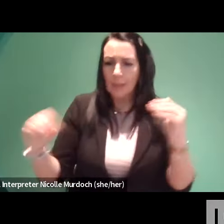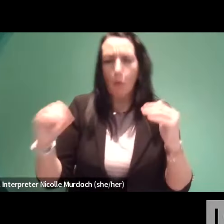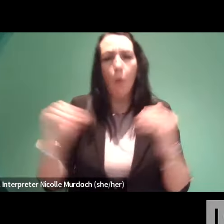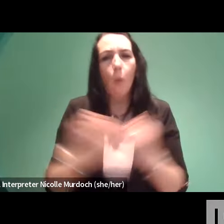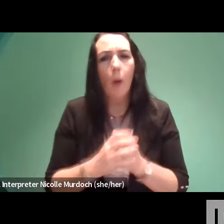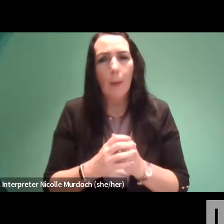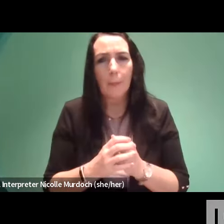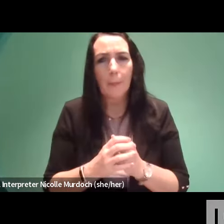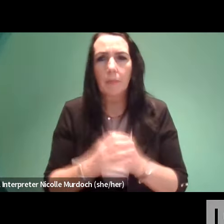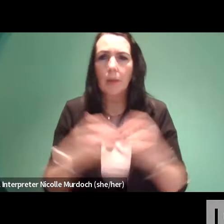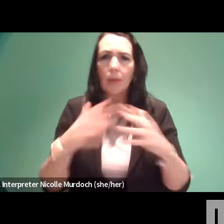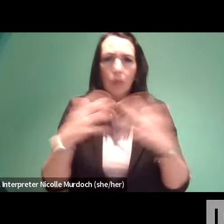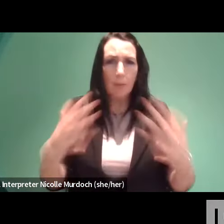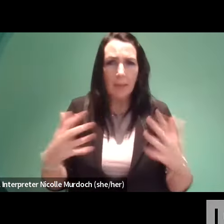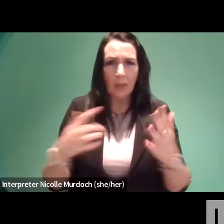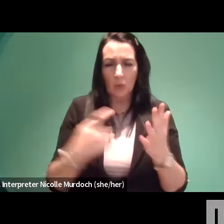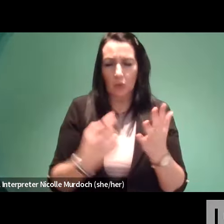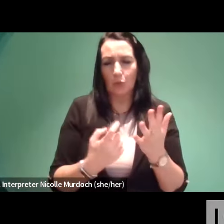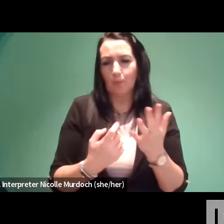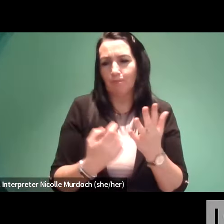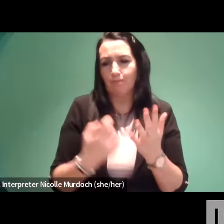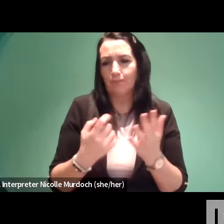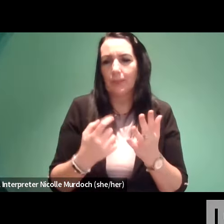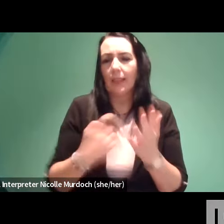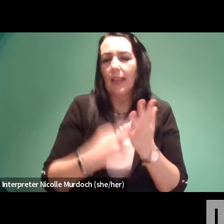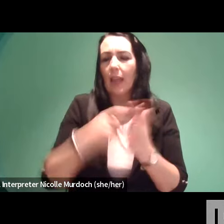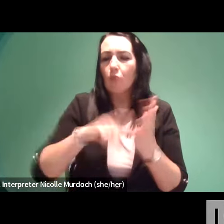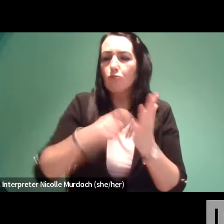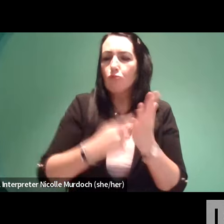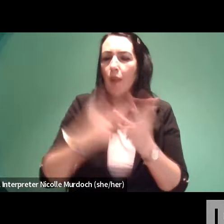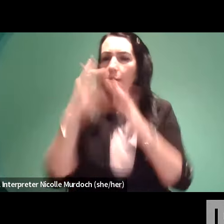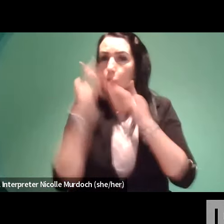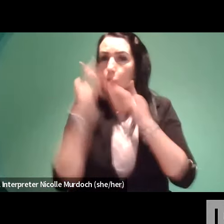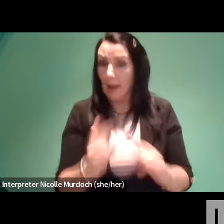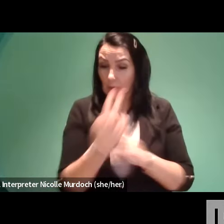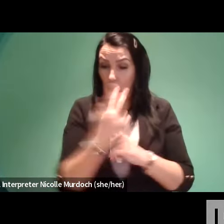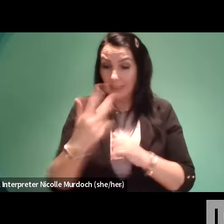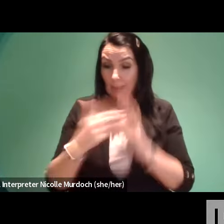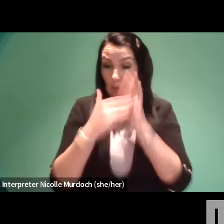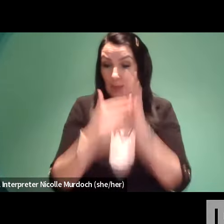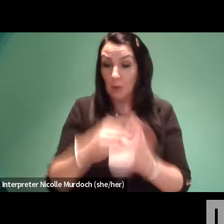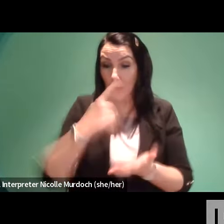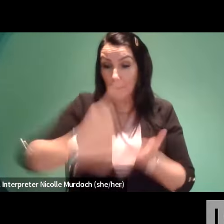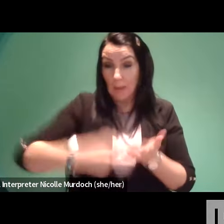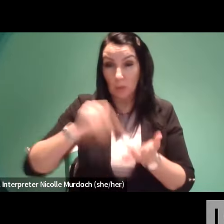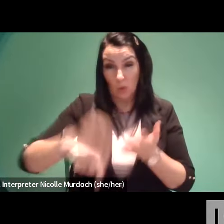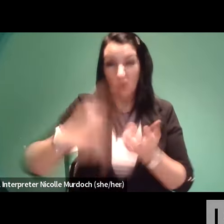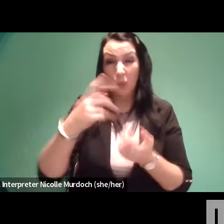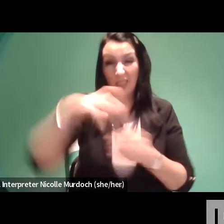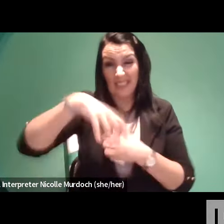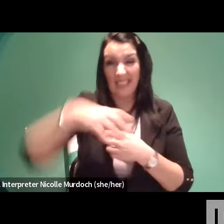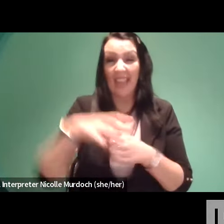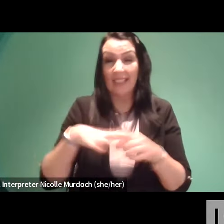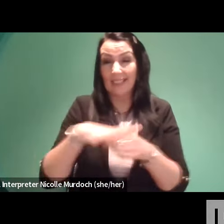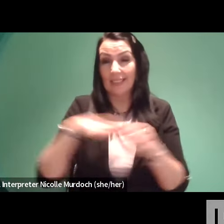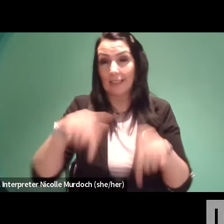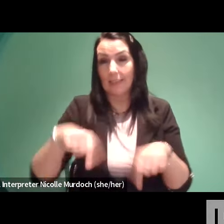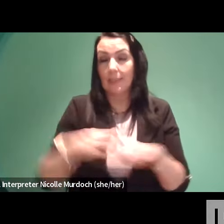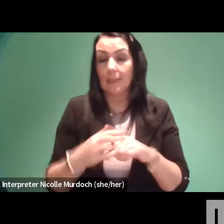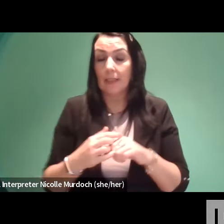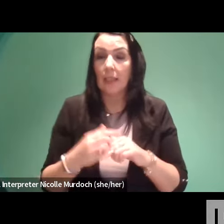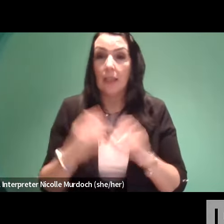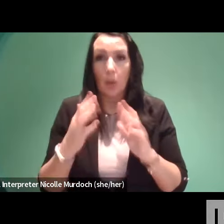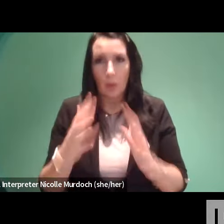have the biggest retrofitting pilot in the country in my constituency, £27 million on the Bromford and Furze estate. We're having to now think